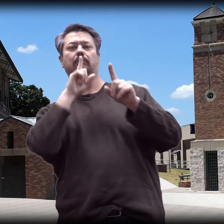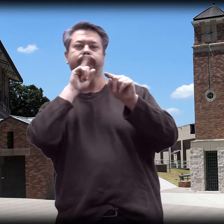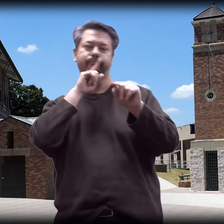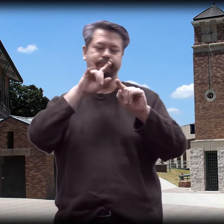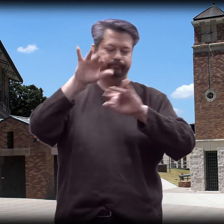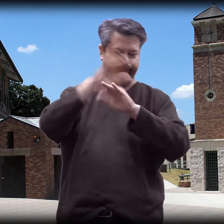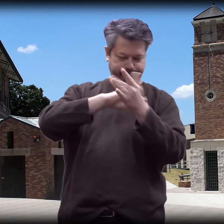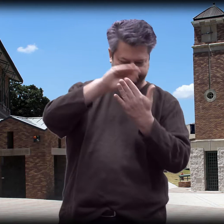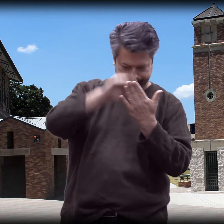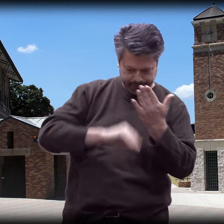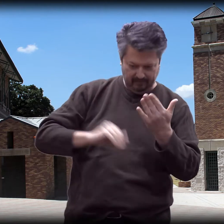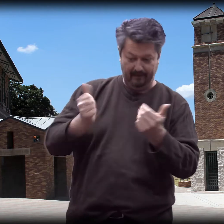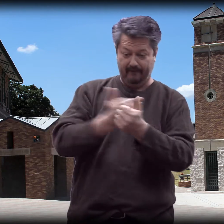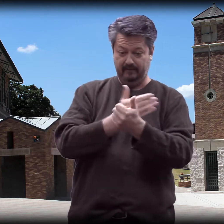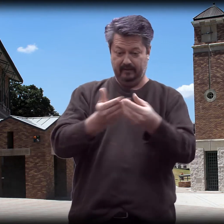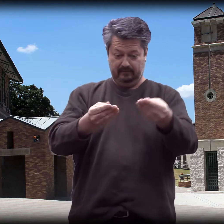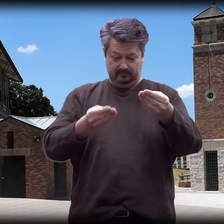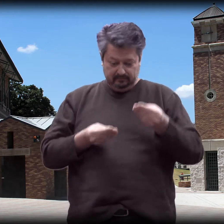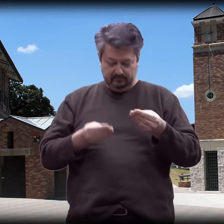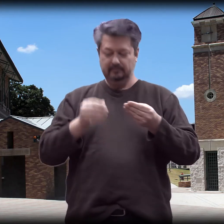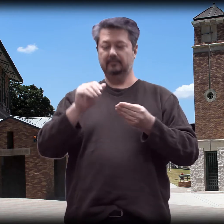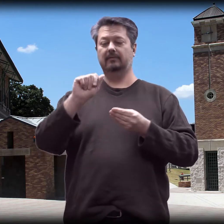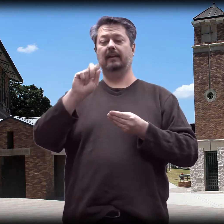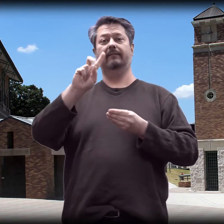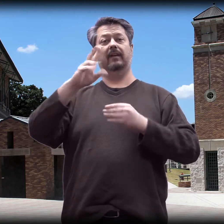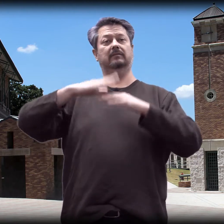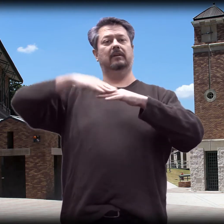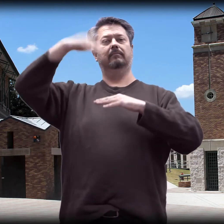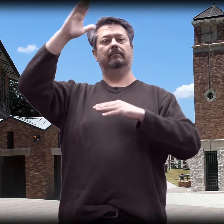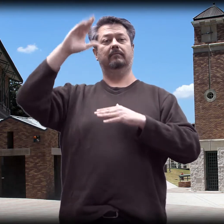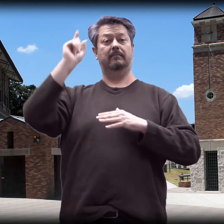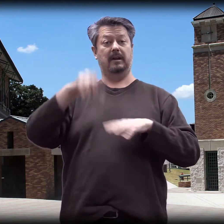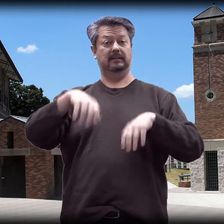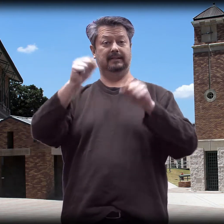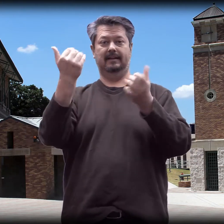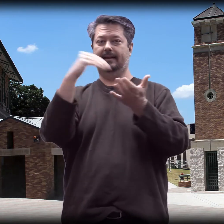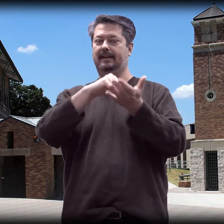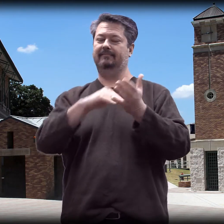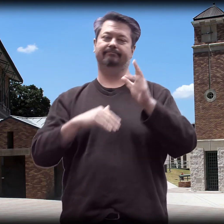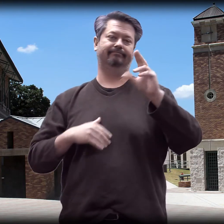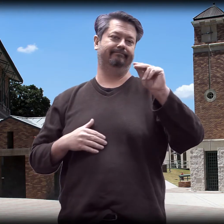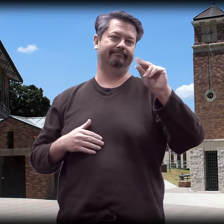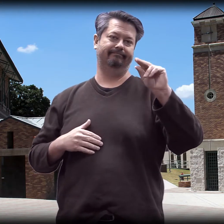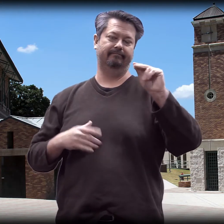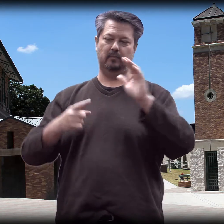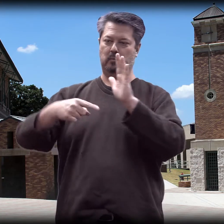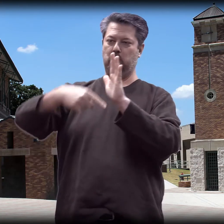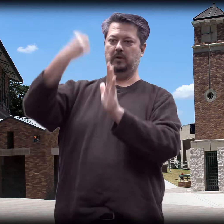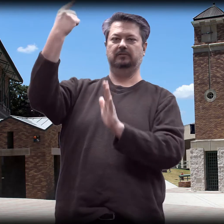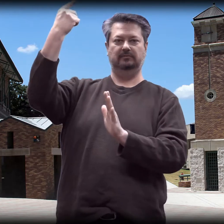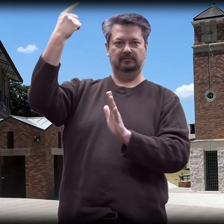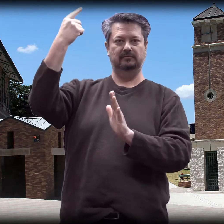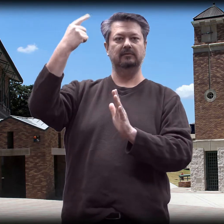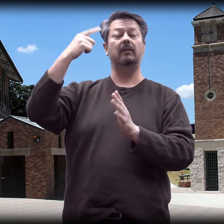the interview and it's scored and the score comes back as advanced or above, then you never have to take the SCPI again. It's a one-time